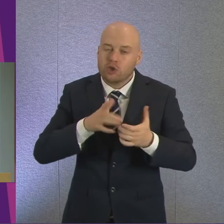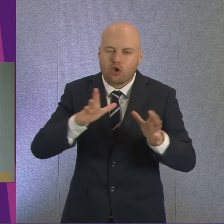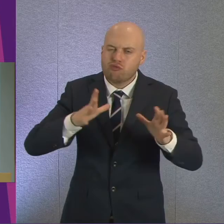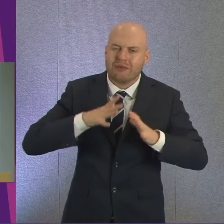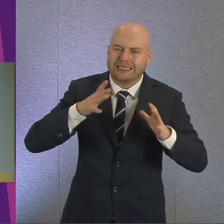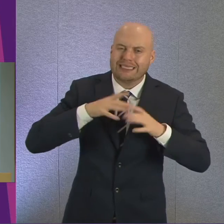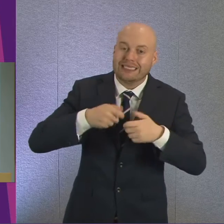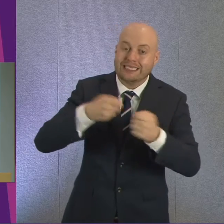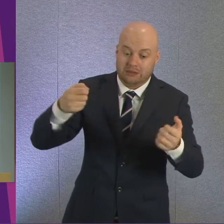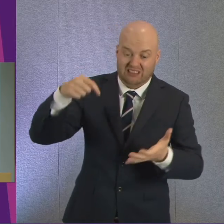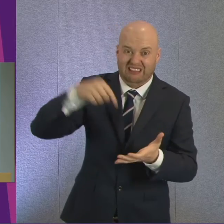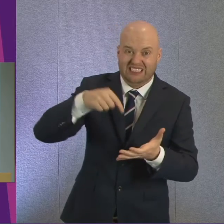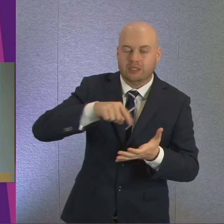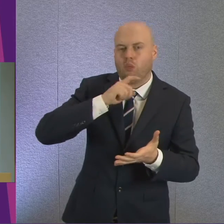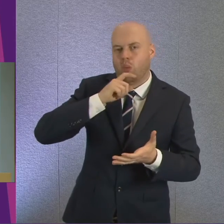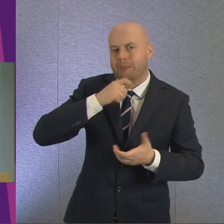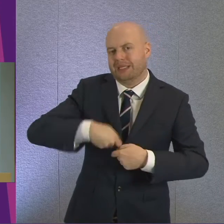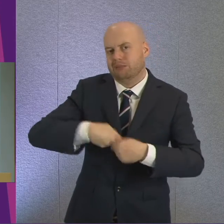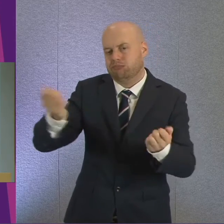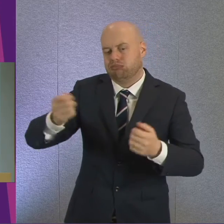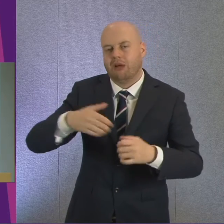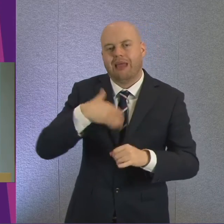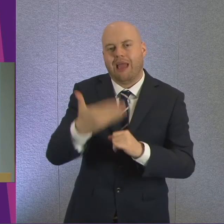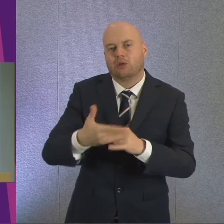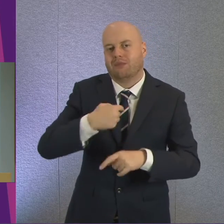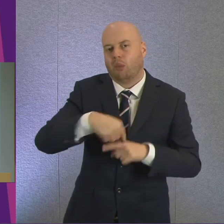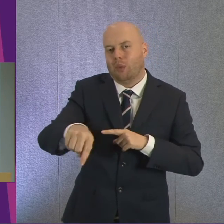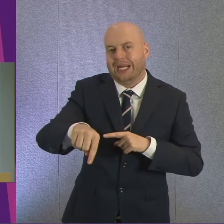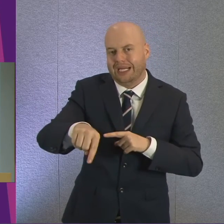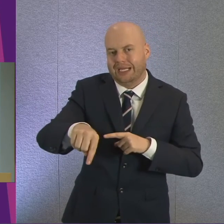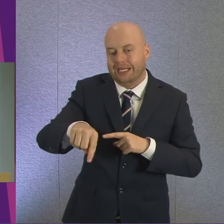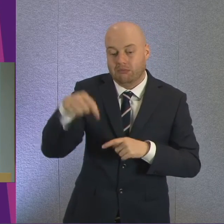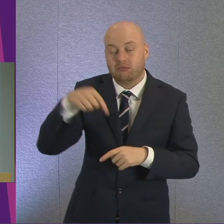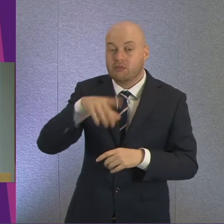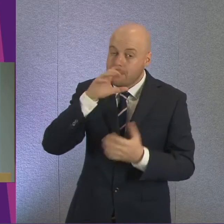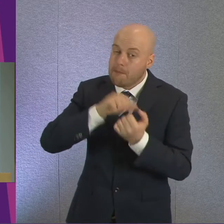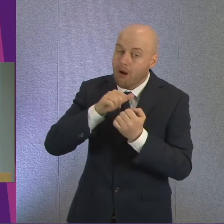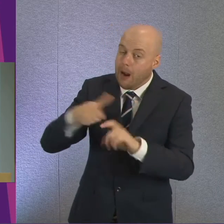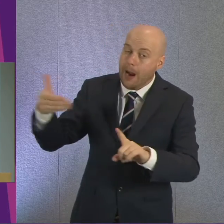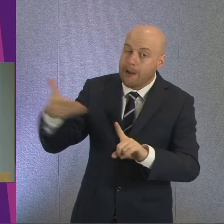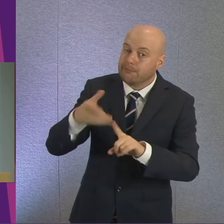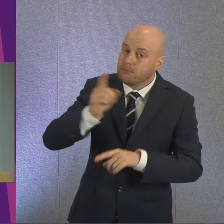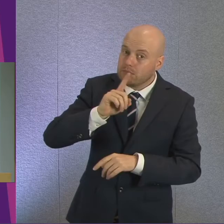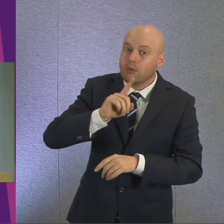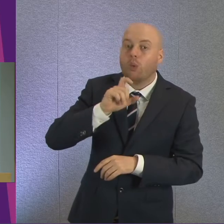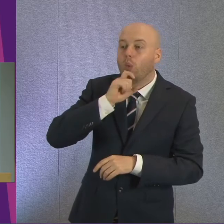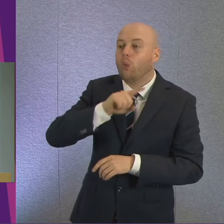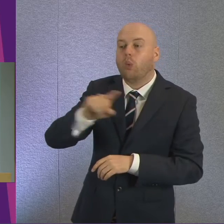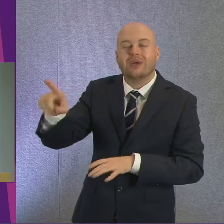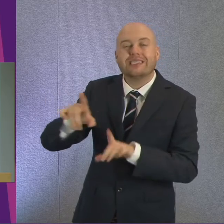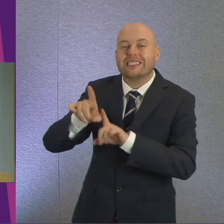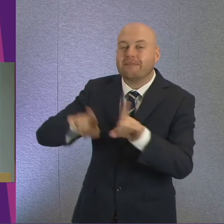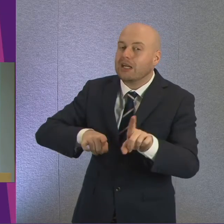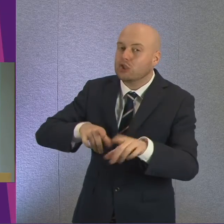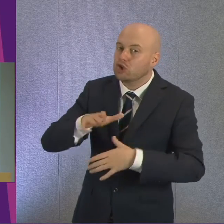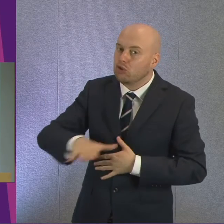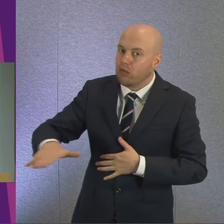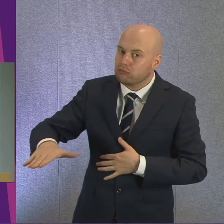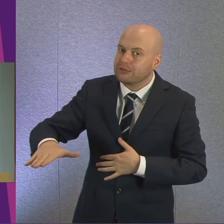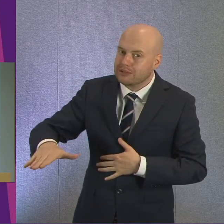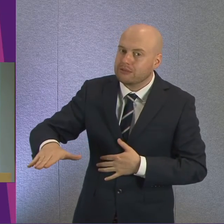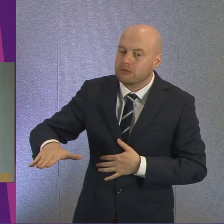most disadvantaged children. And as I said in answer to my previous questions, the Scottish Government has provided local authorities